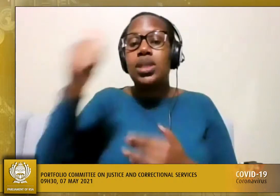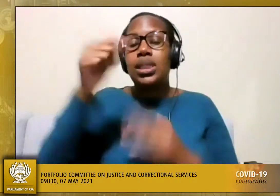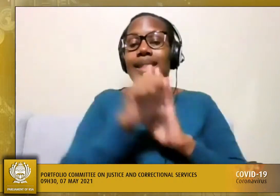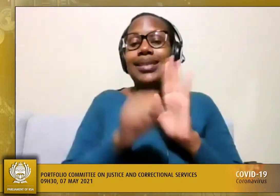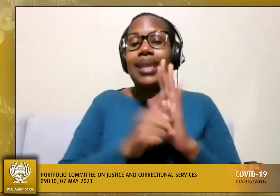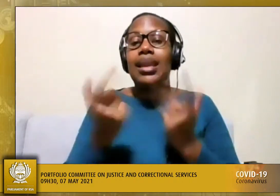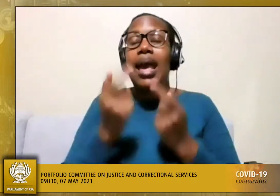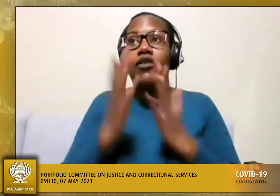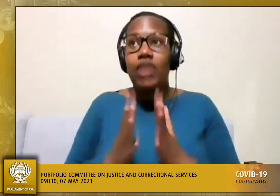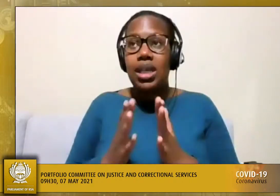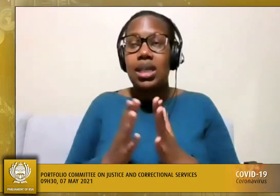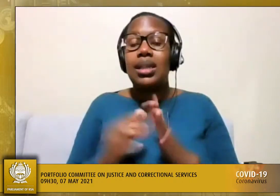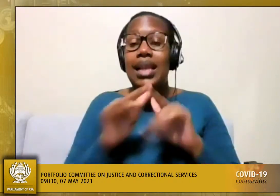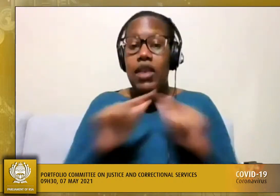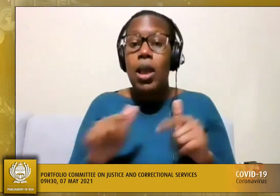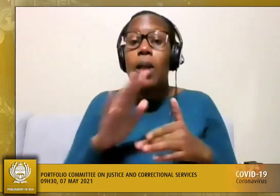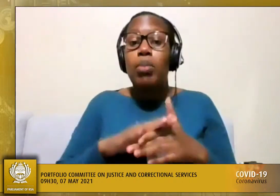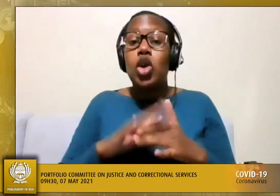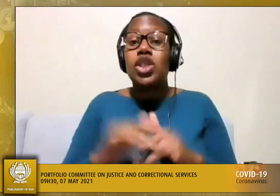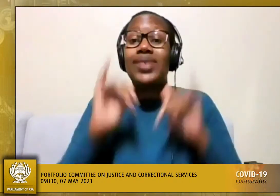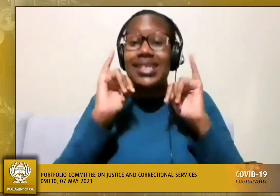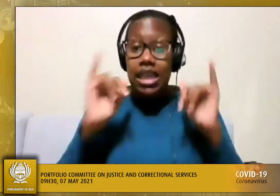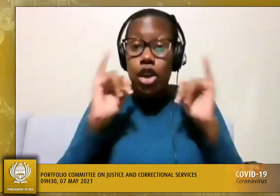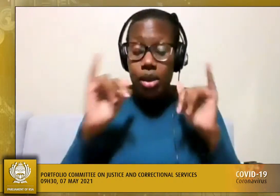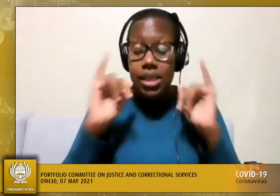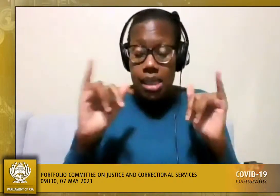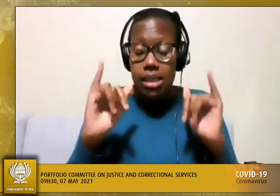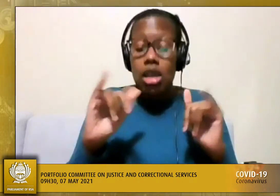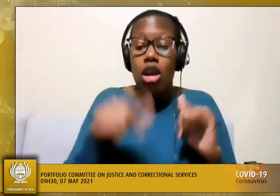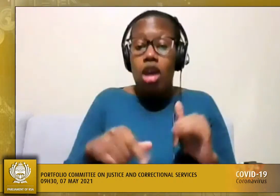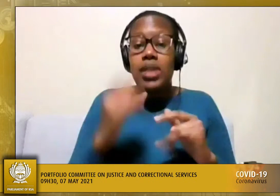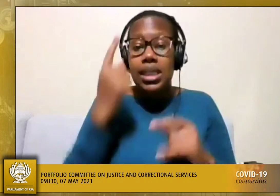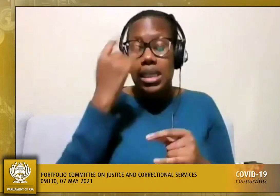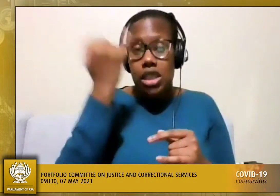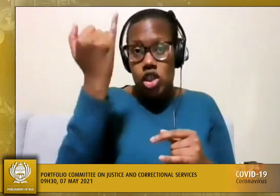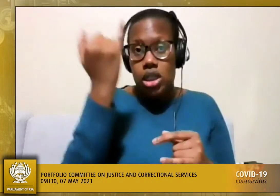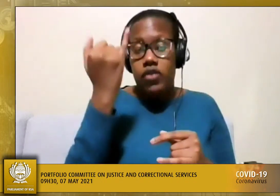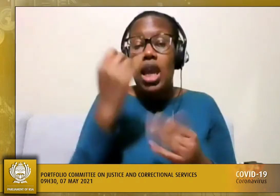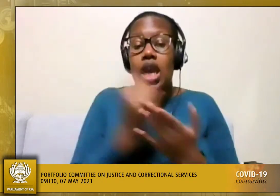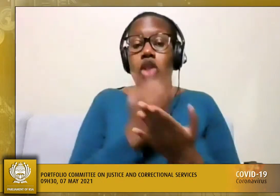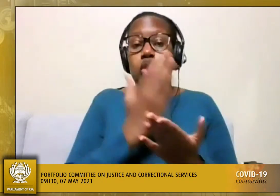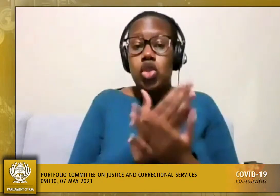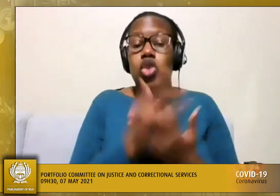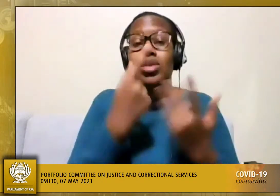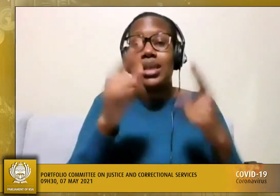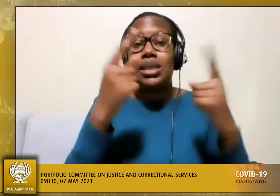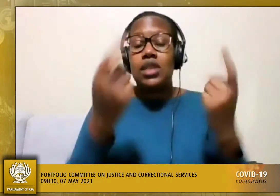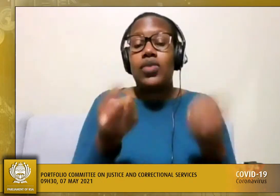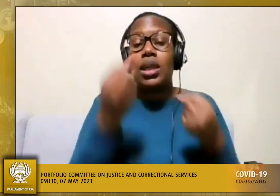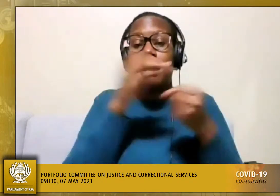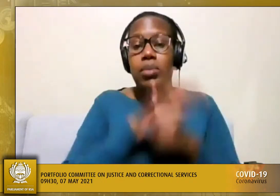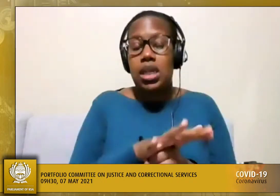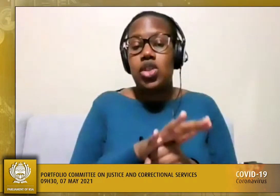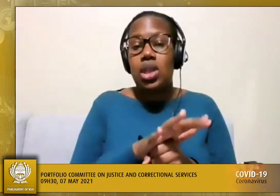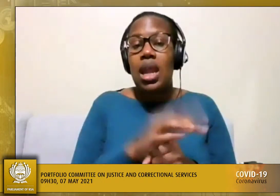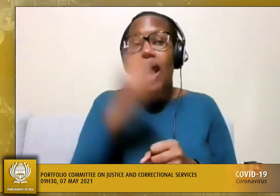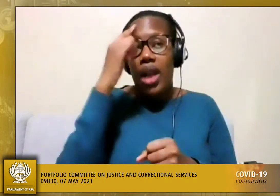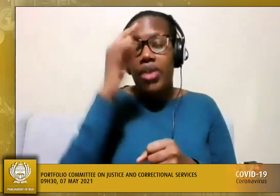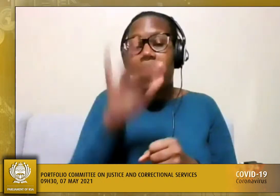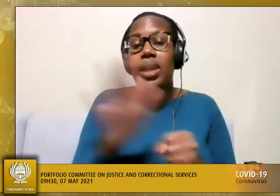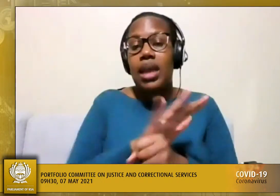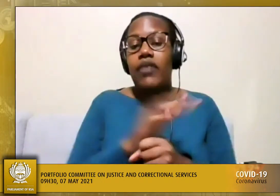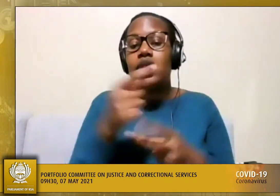because of the seriousness of this initiative and to ensure it will be successfully implemented I think to that extent that covers